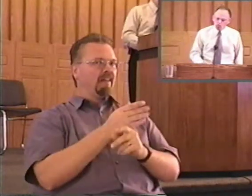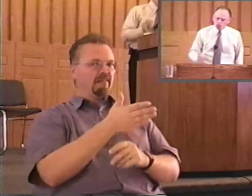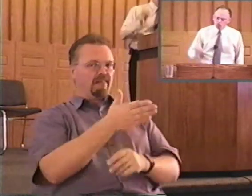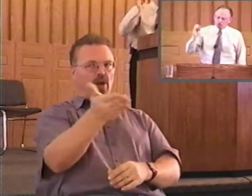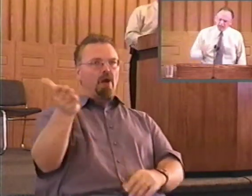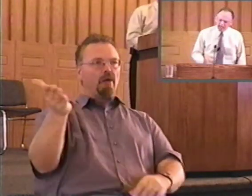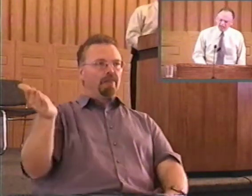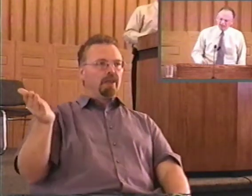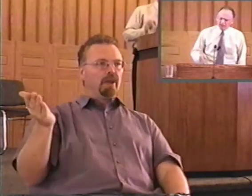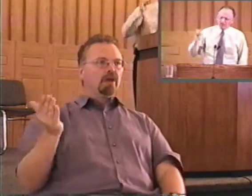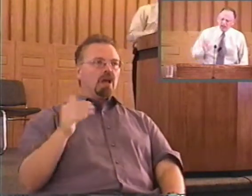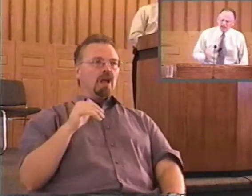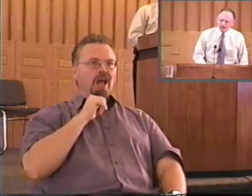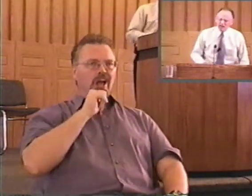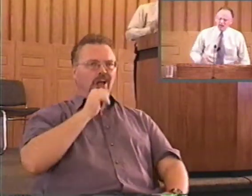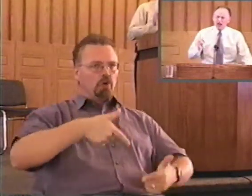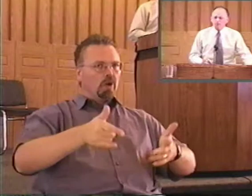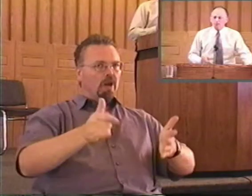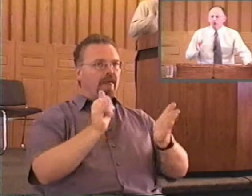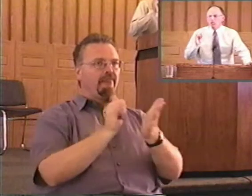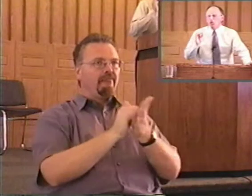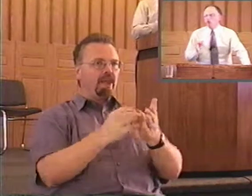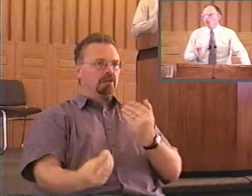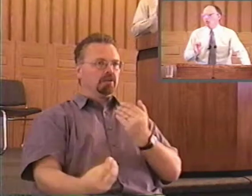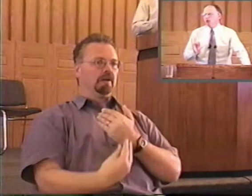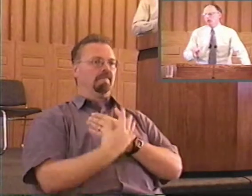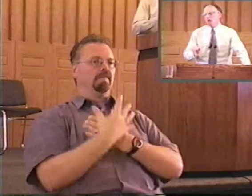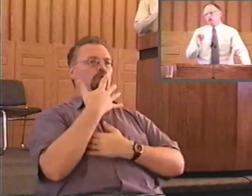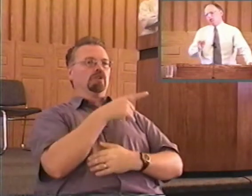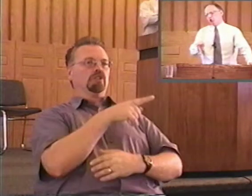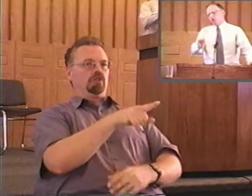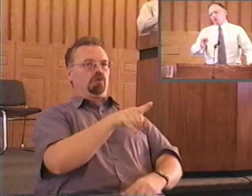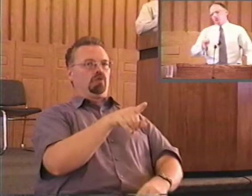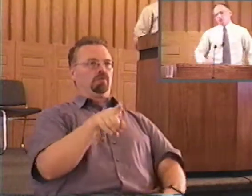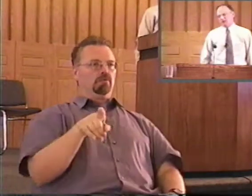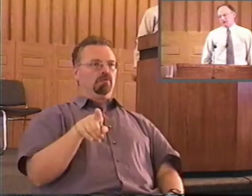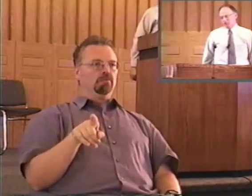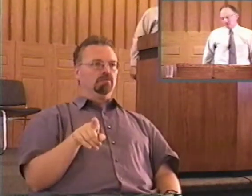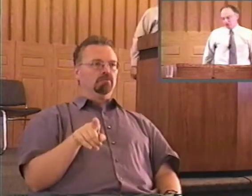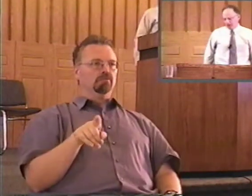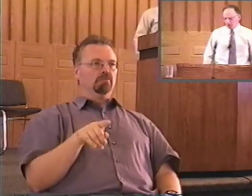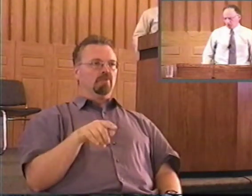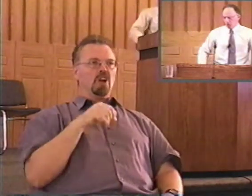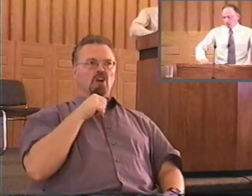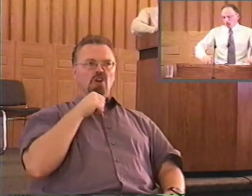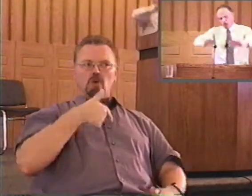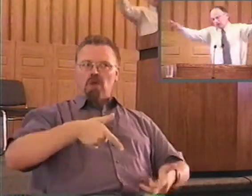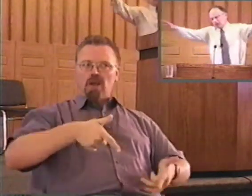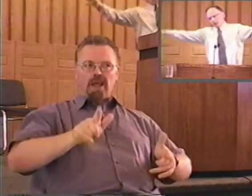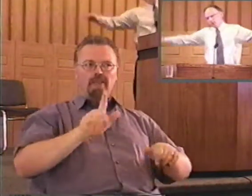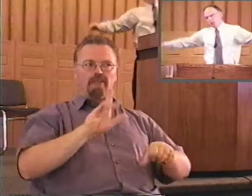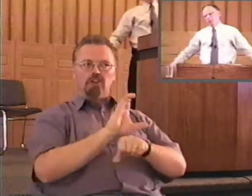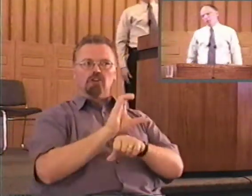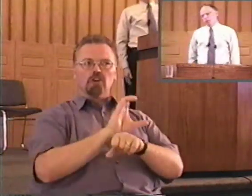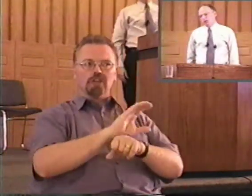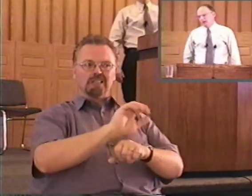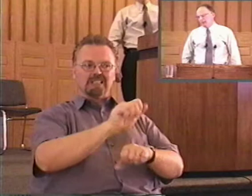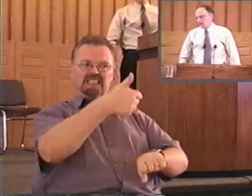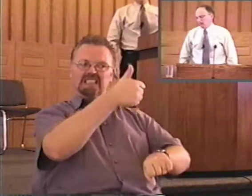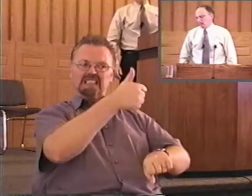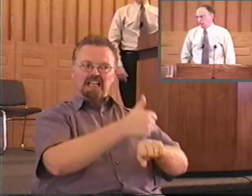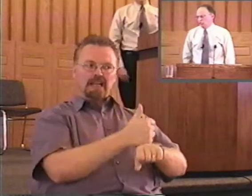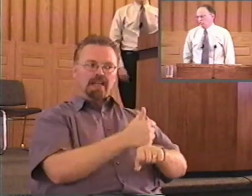And don't let that happen. Don't let the church set the standard. Don't let the way